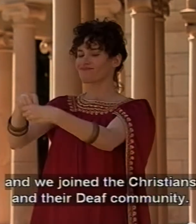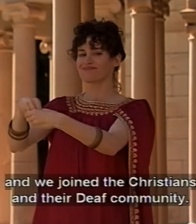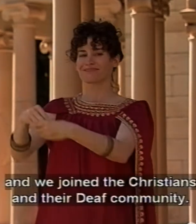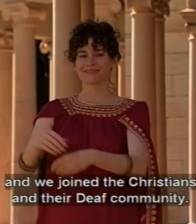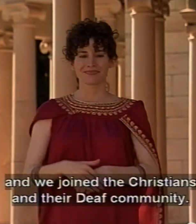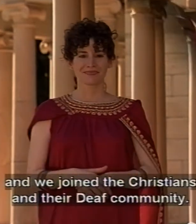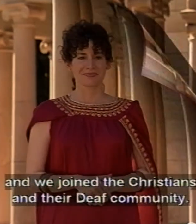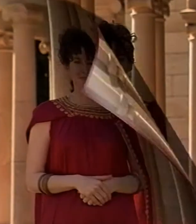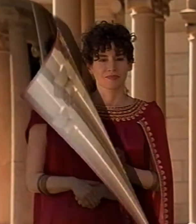community.